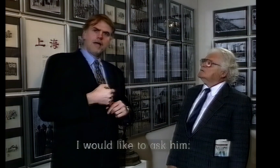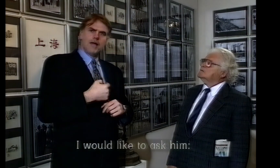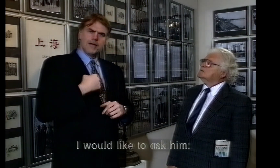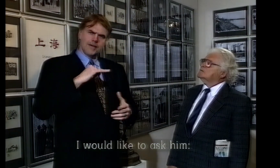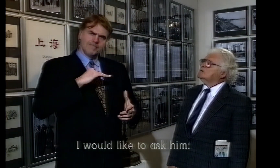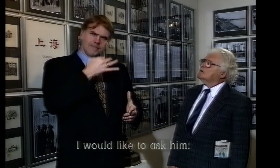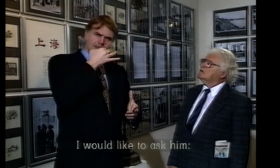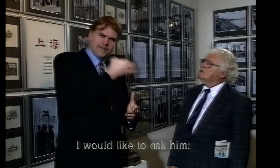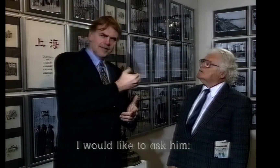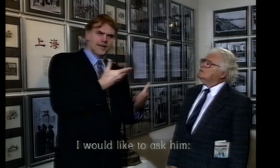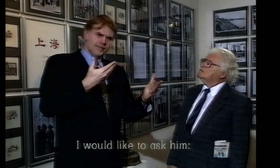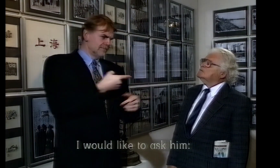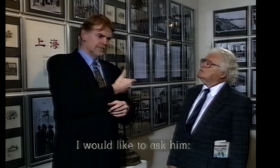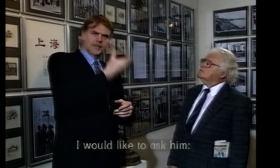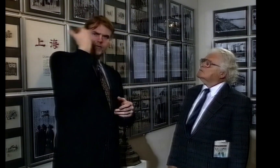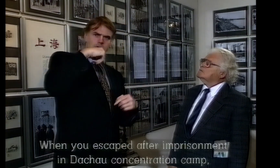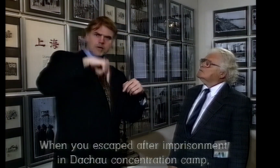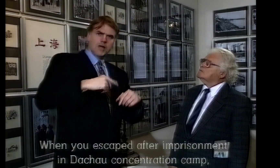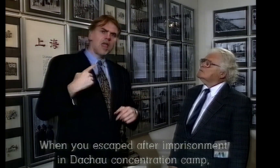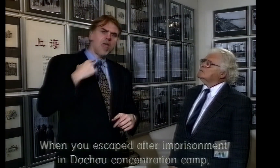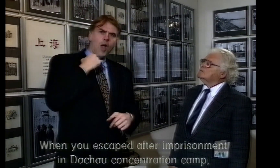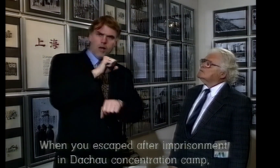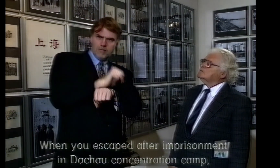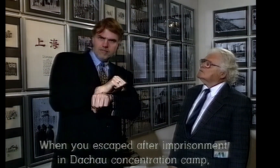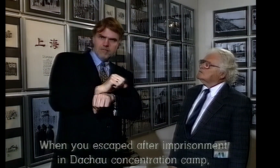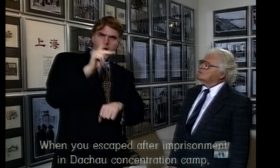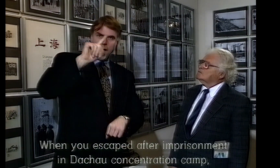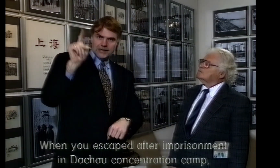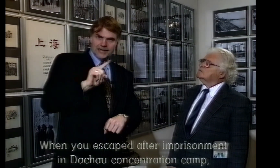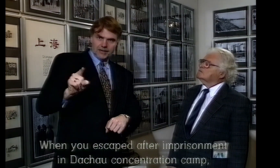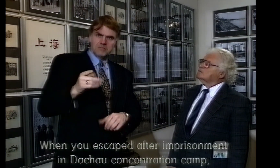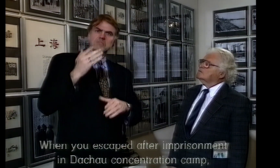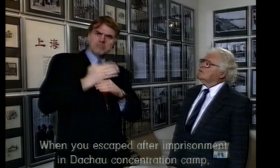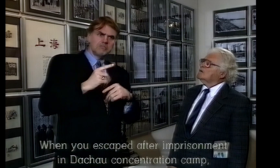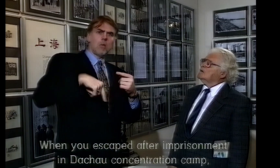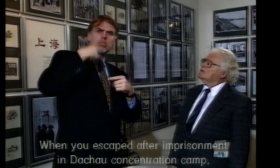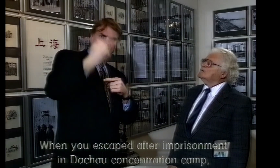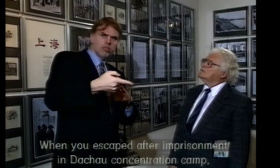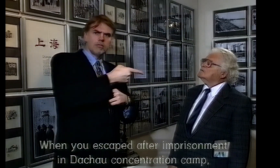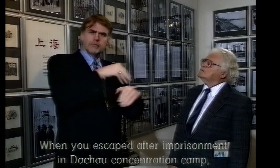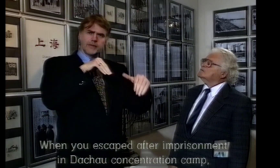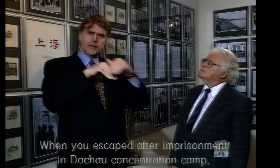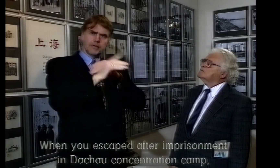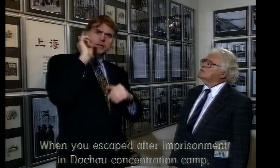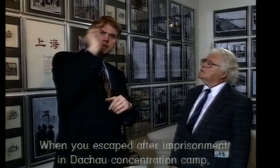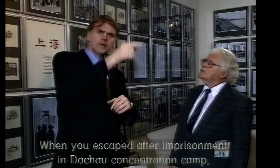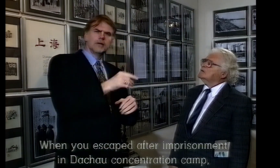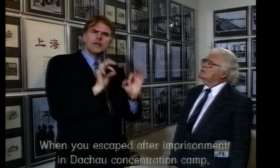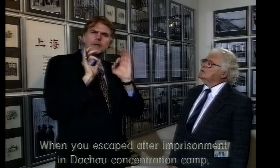Now, this is David Bloch, and I would like to ask him, when you escaped after your imprisonment in the Dachau concentration